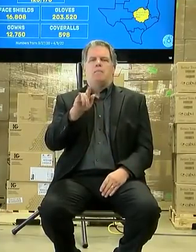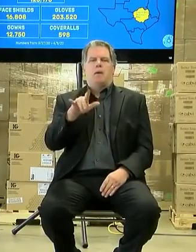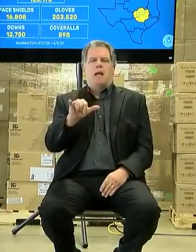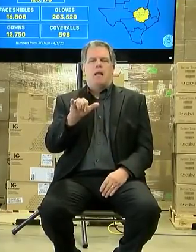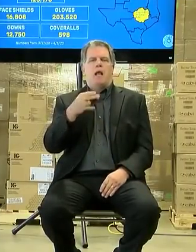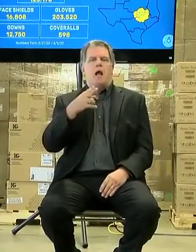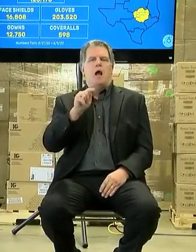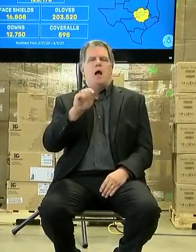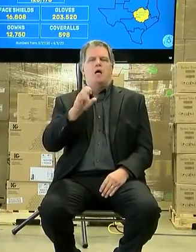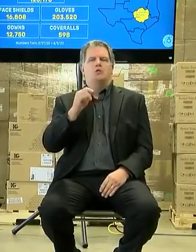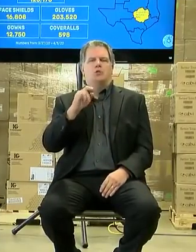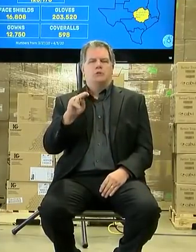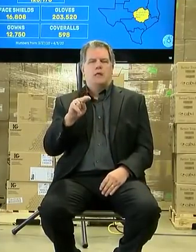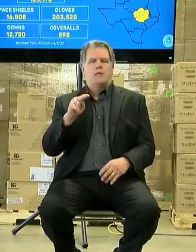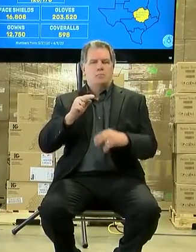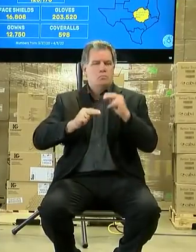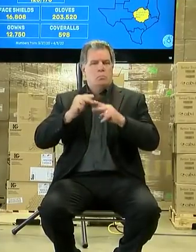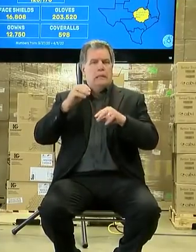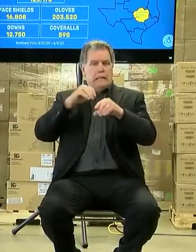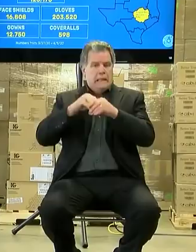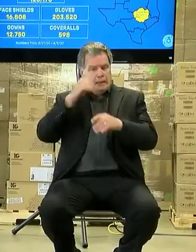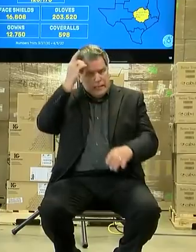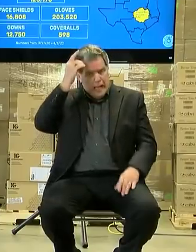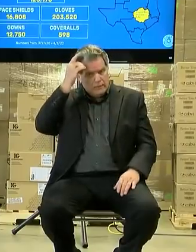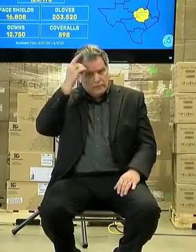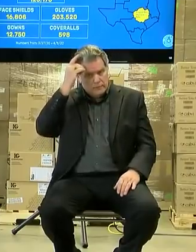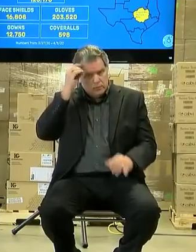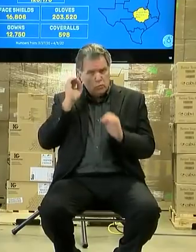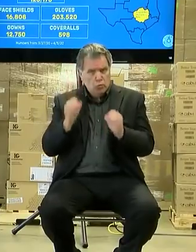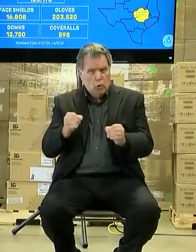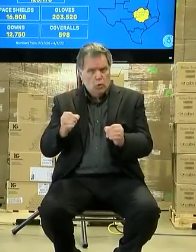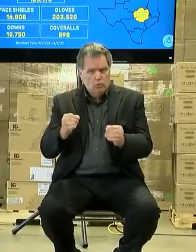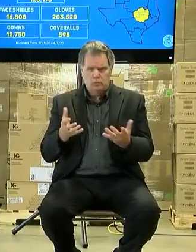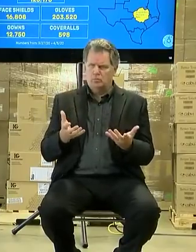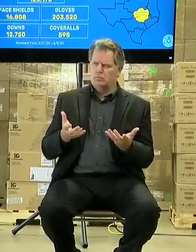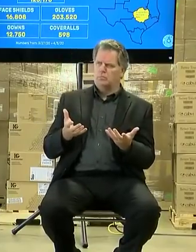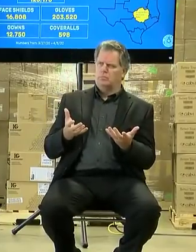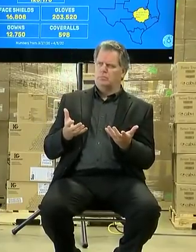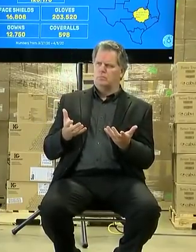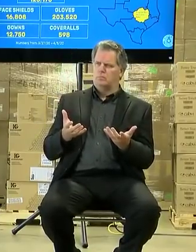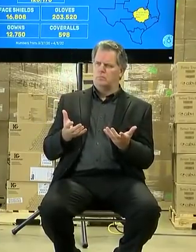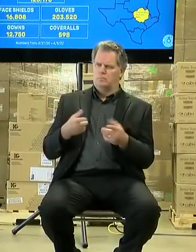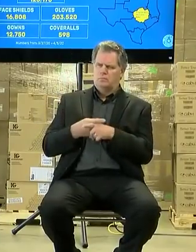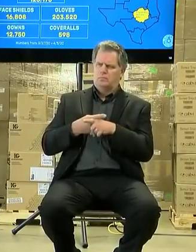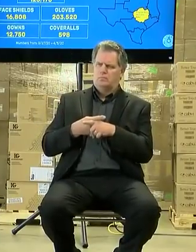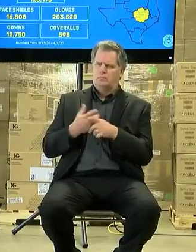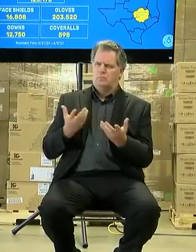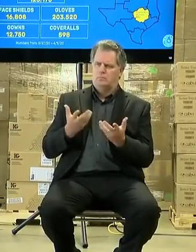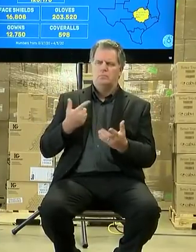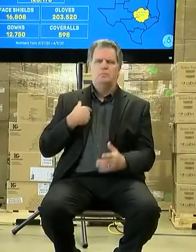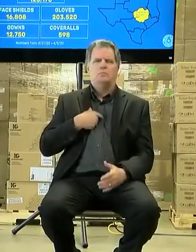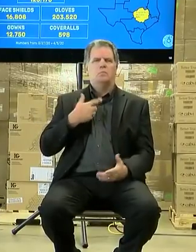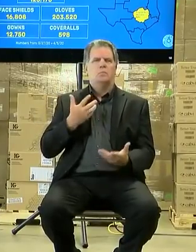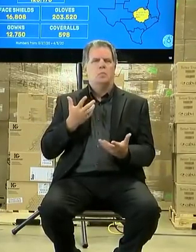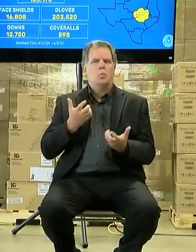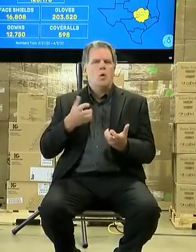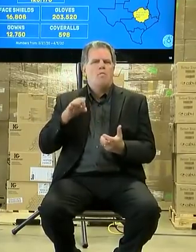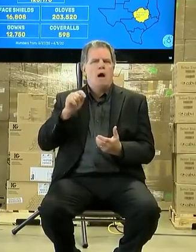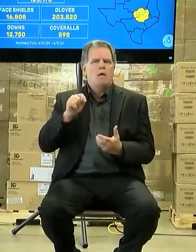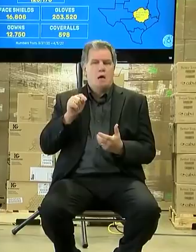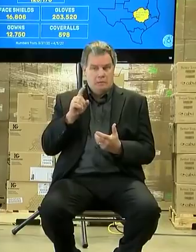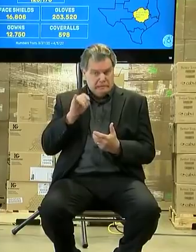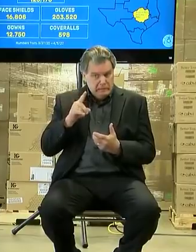facility in downtown Dallas. And so we needed to find out whether or not they actually were going to